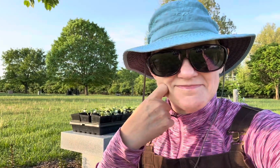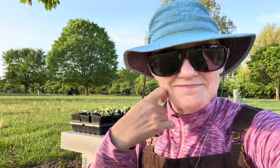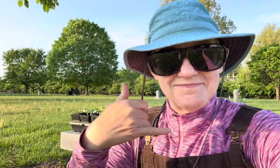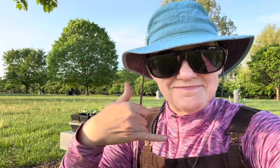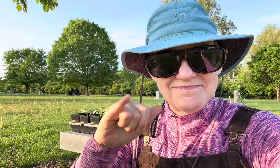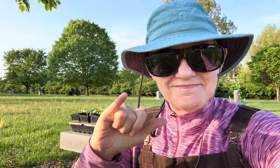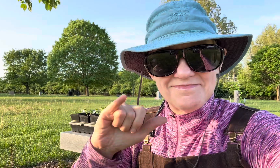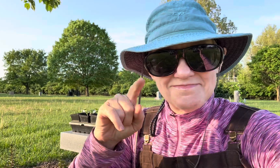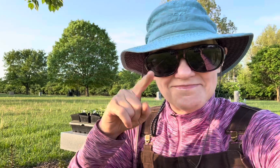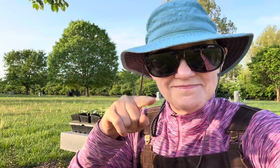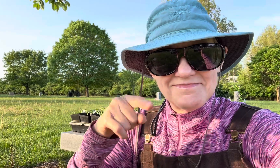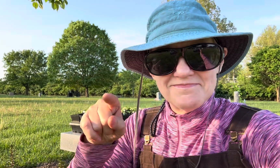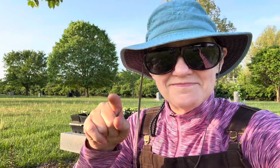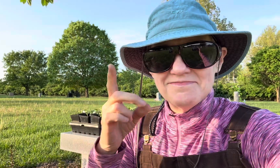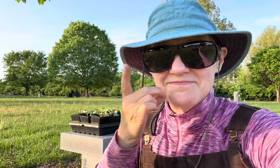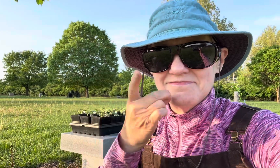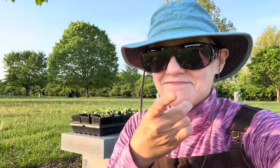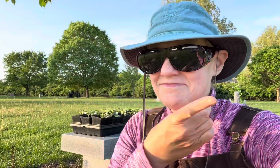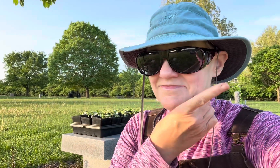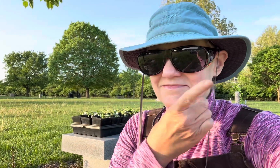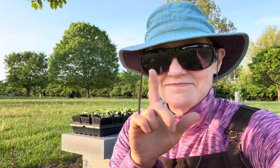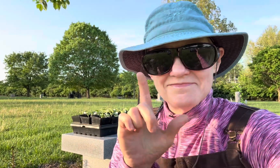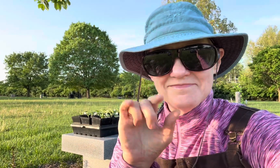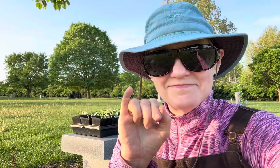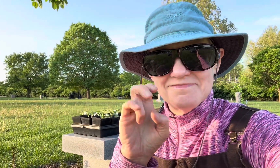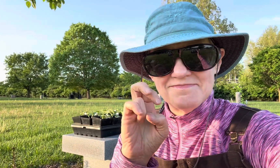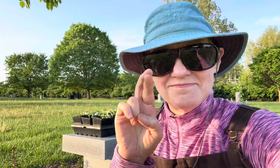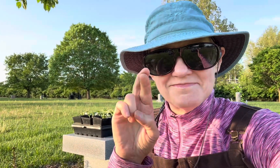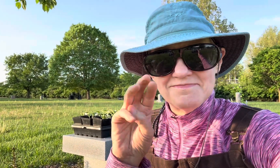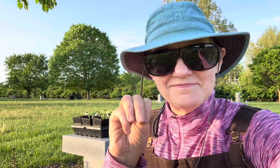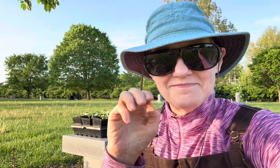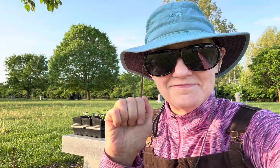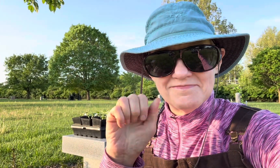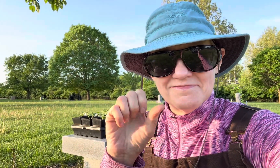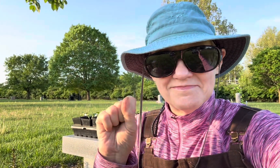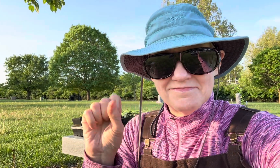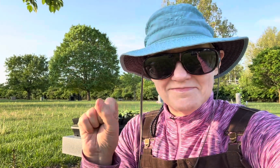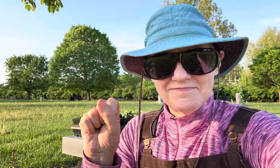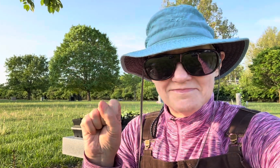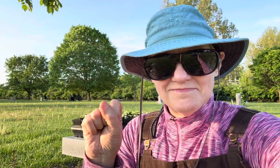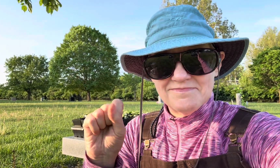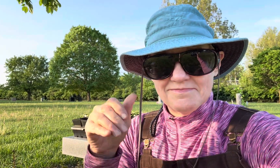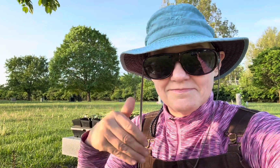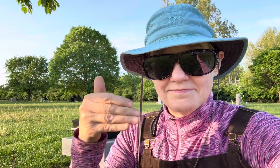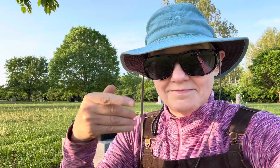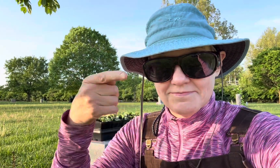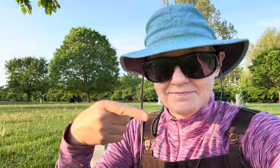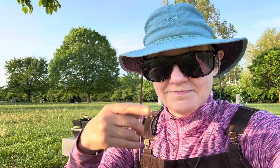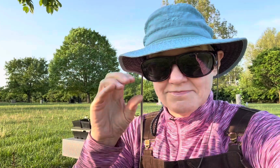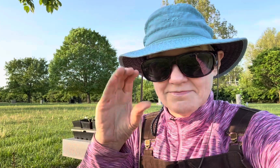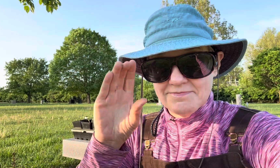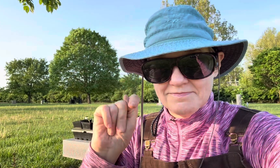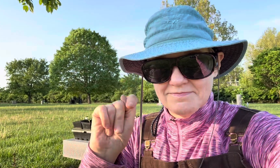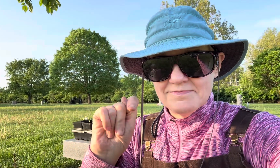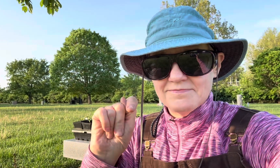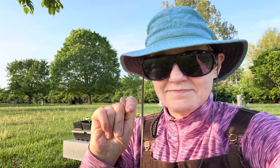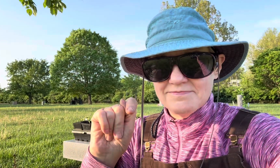these because Dale was still having a mass on his liver investigated, and then October it was diagnosed as